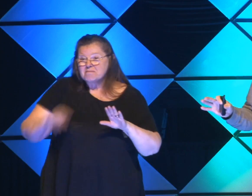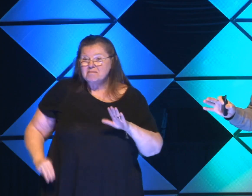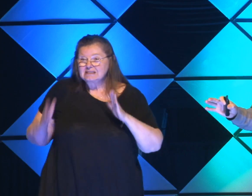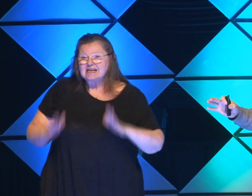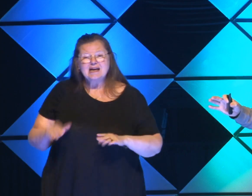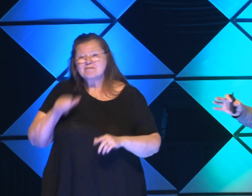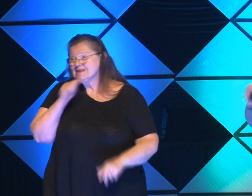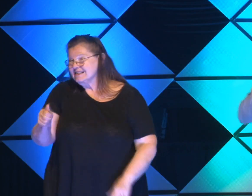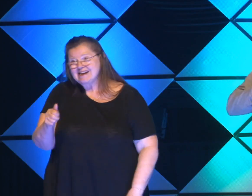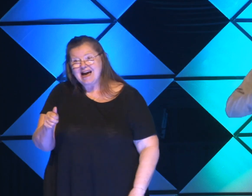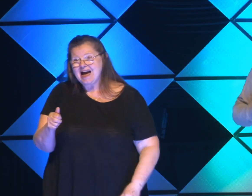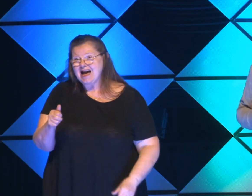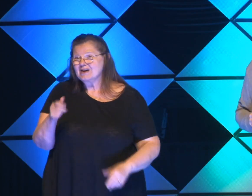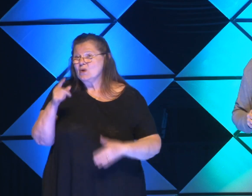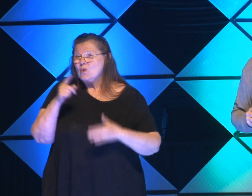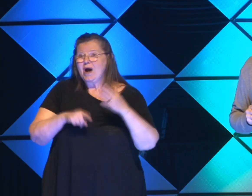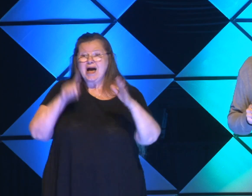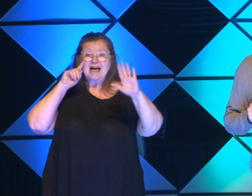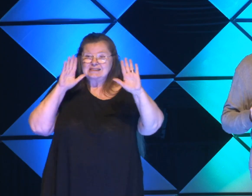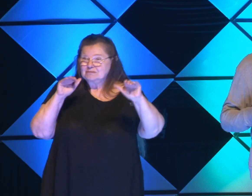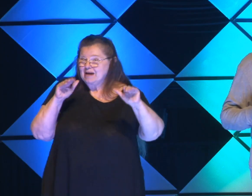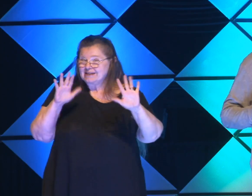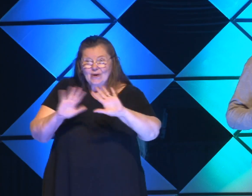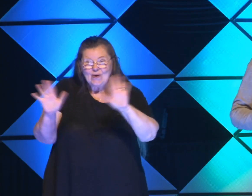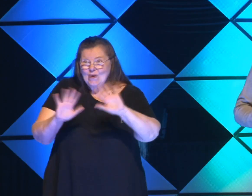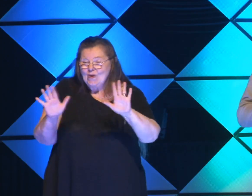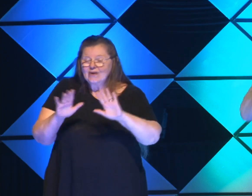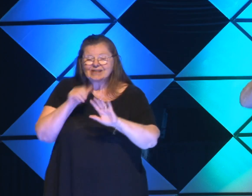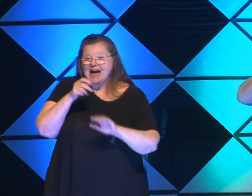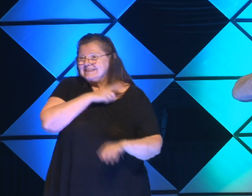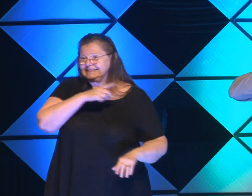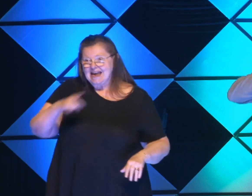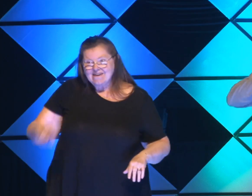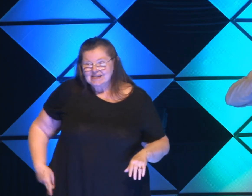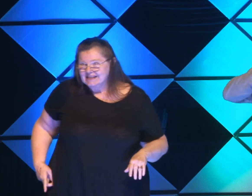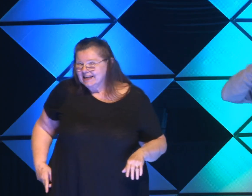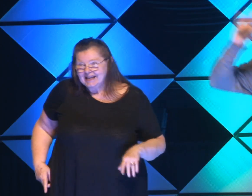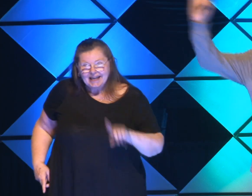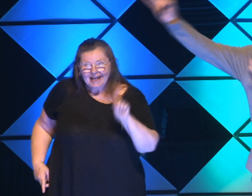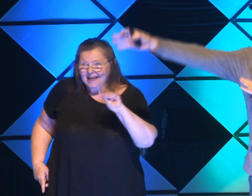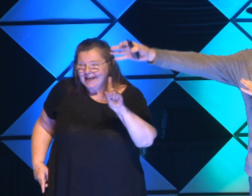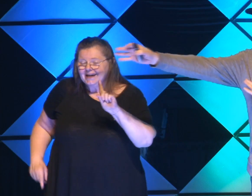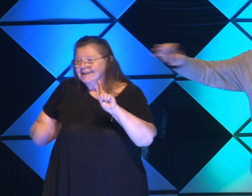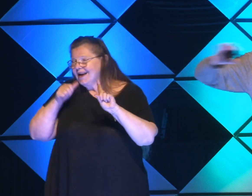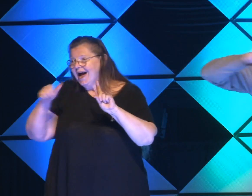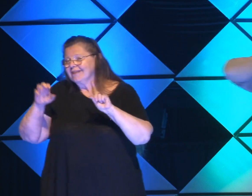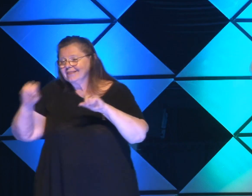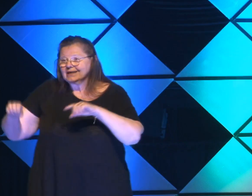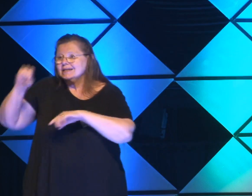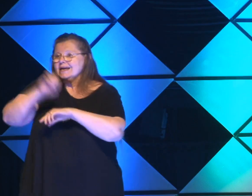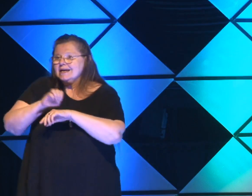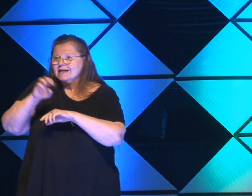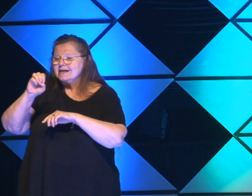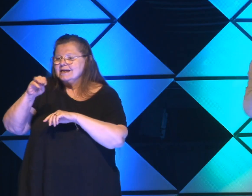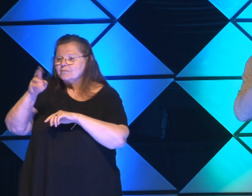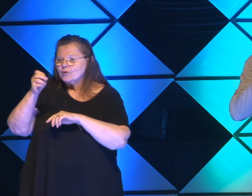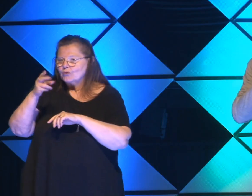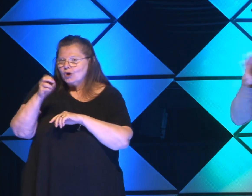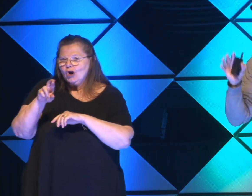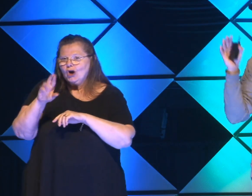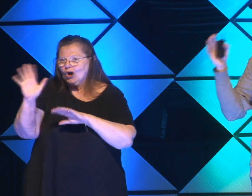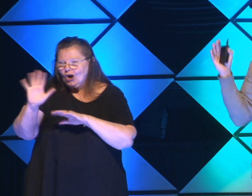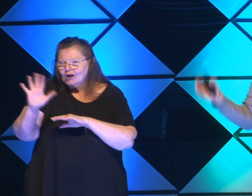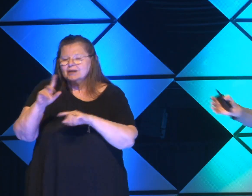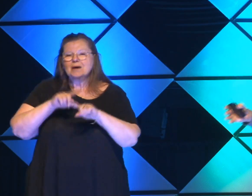expect. Nothing like the Messiah of David, nothing that you think, nothing like the emperor. And so everything is